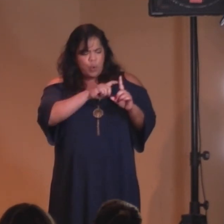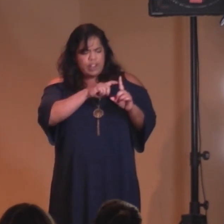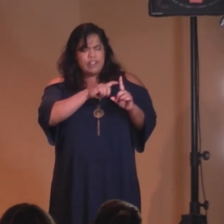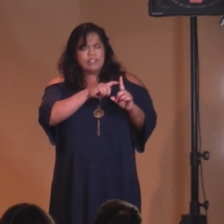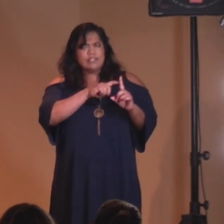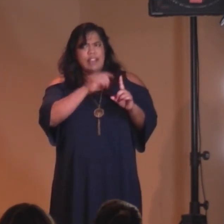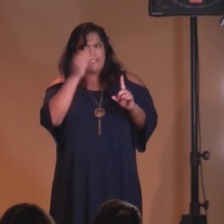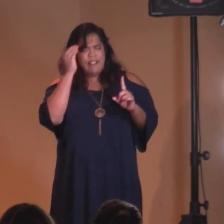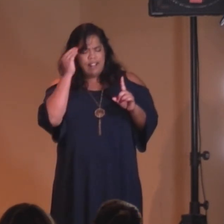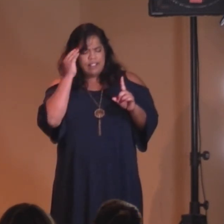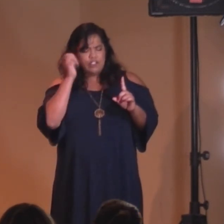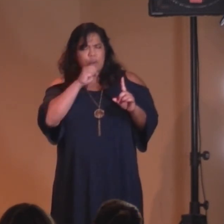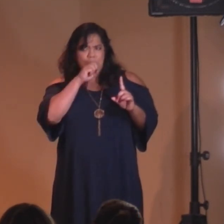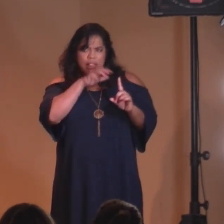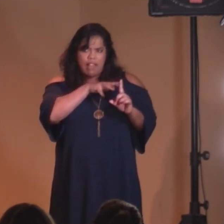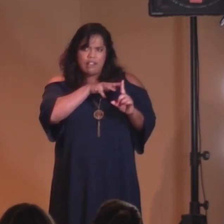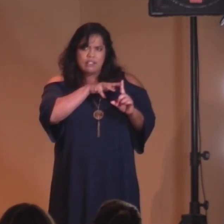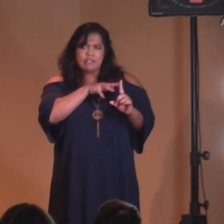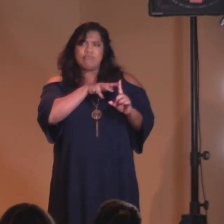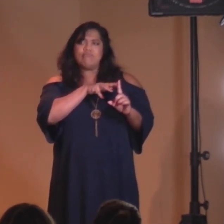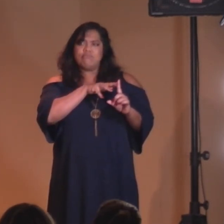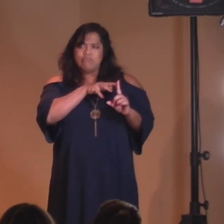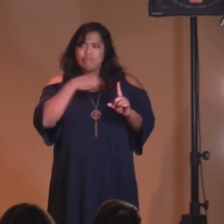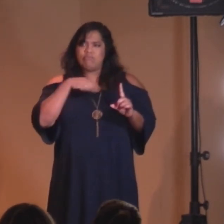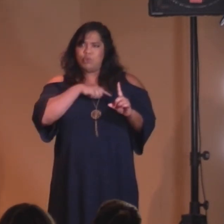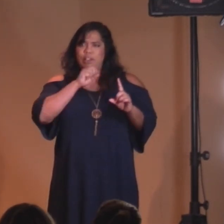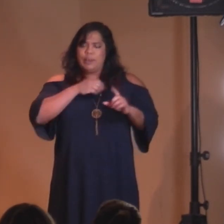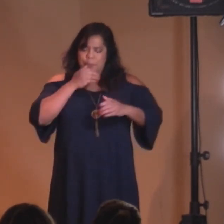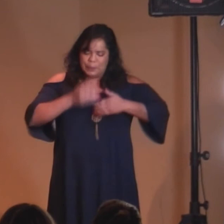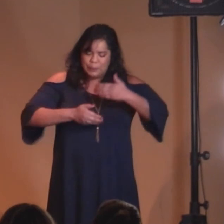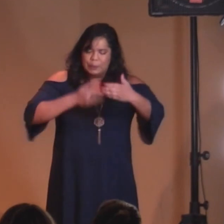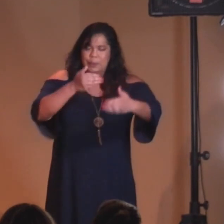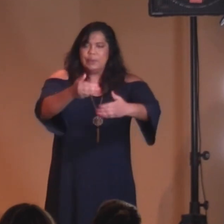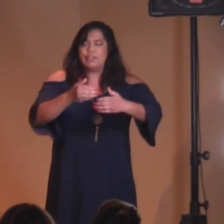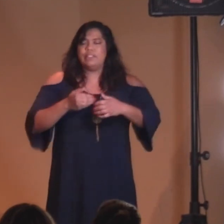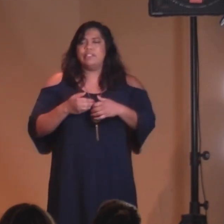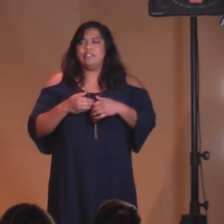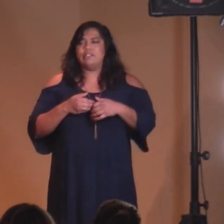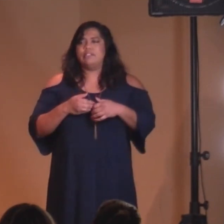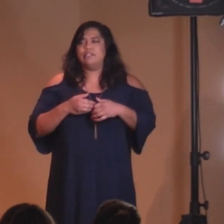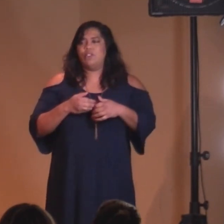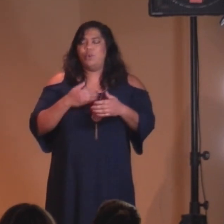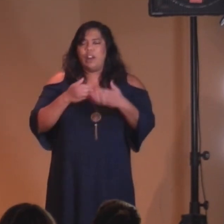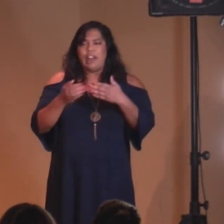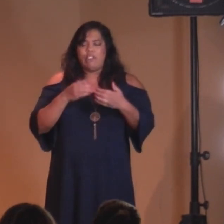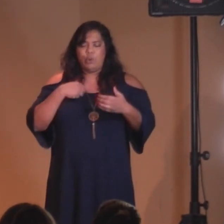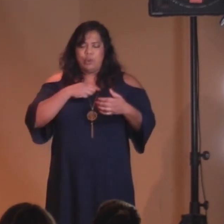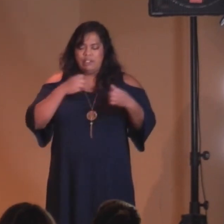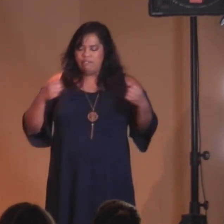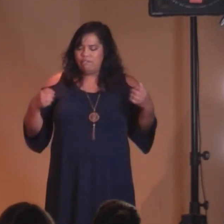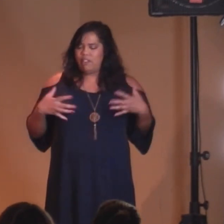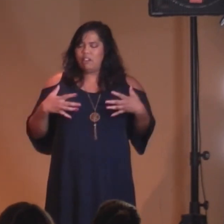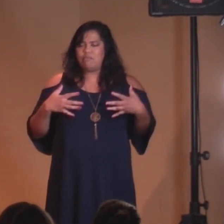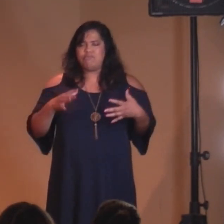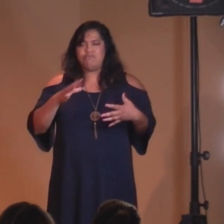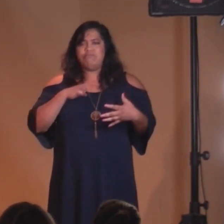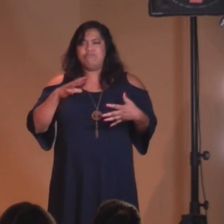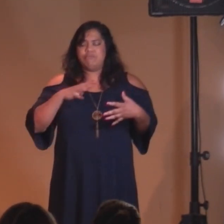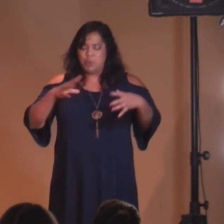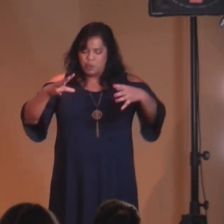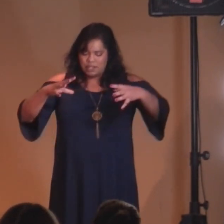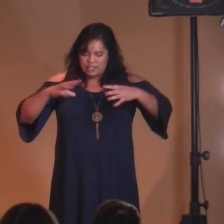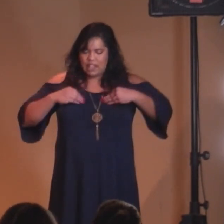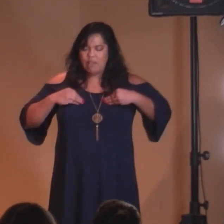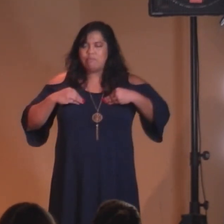it and bless ourselves through it so that we can transcend and move through that thing that we call fear. Because fear is a natural part